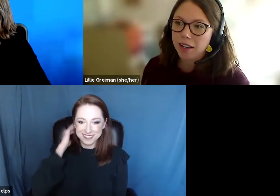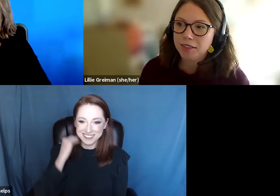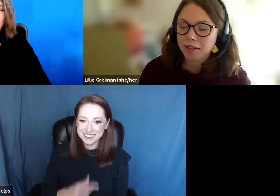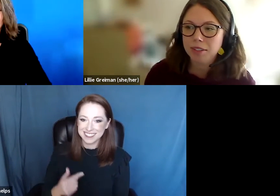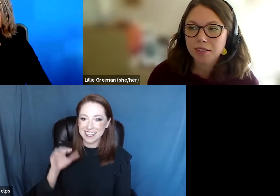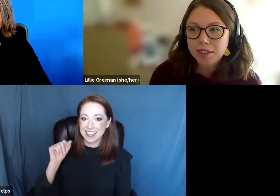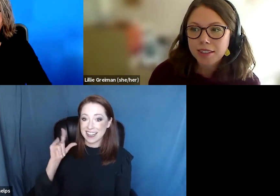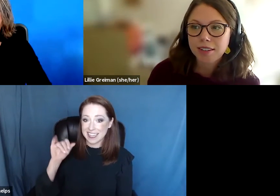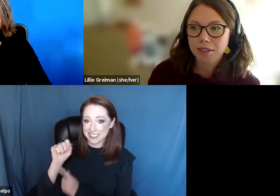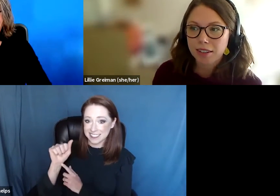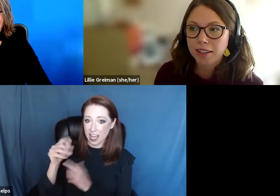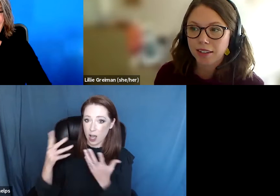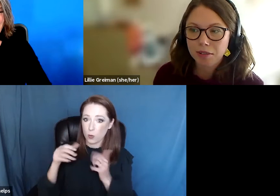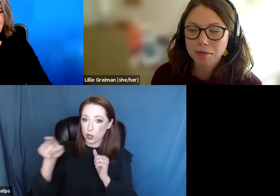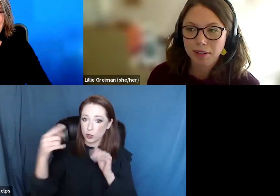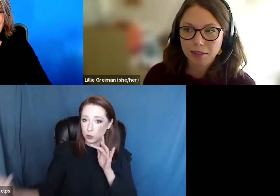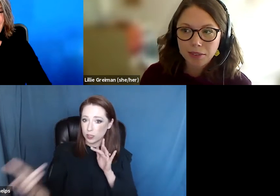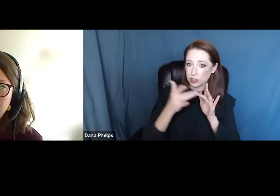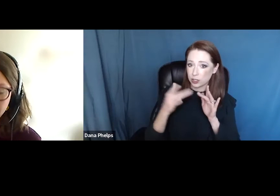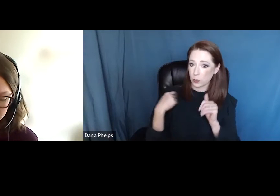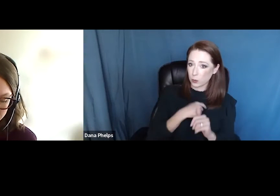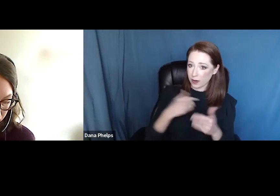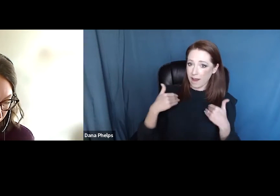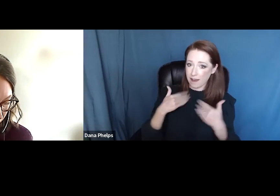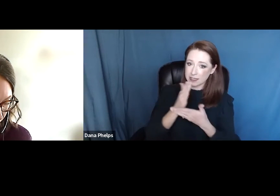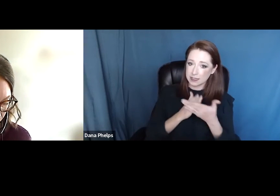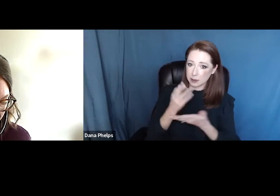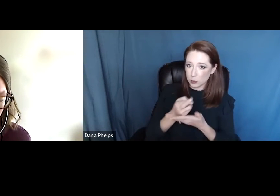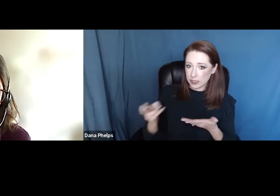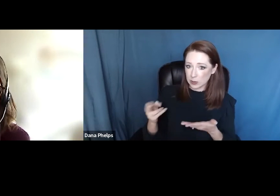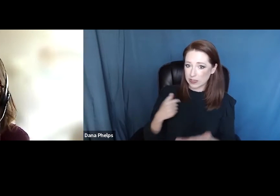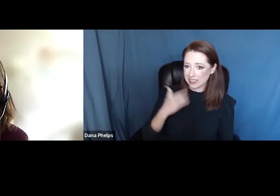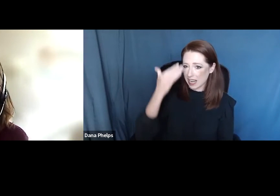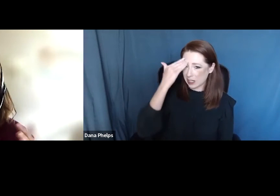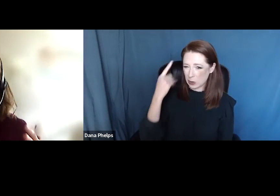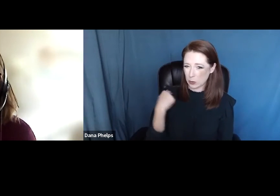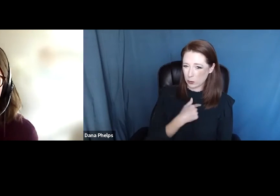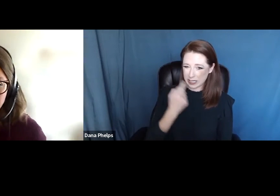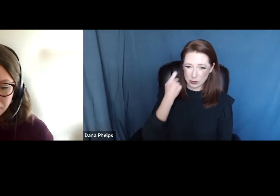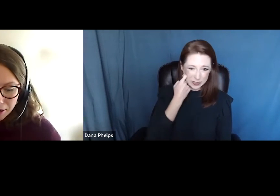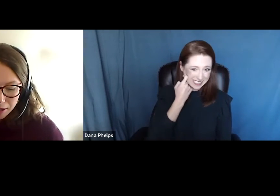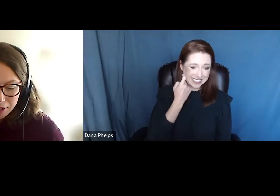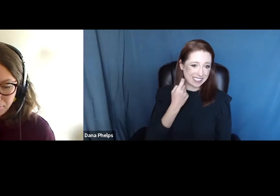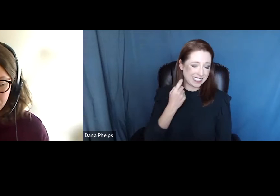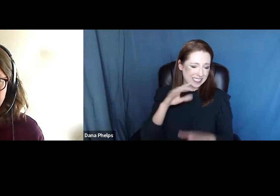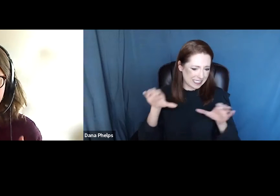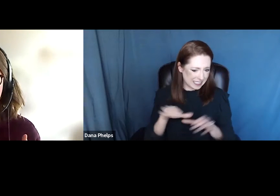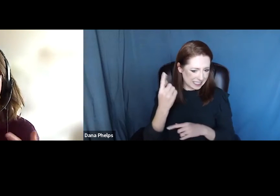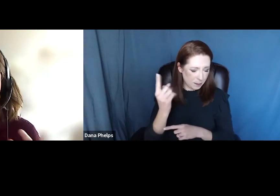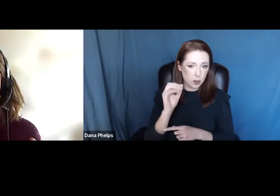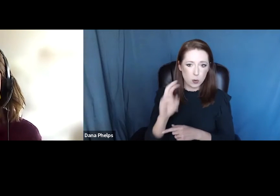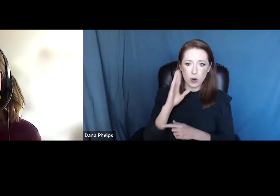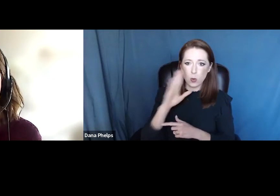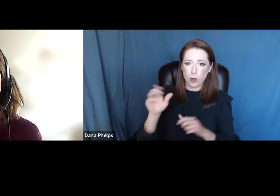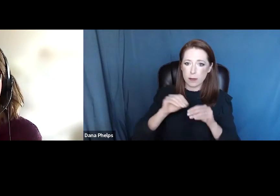because we have some resources that we could connect you up with. I know that we've done something recently, or are about to put out something around